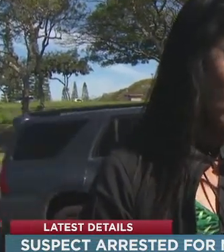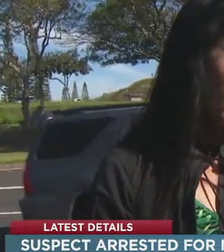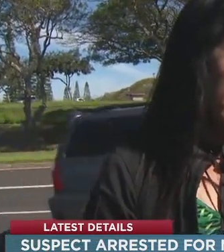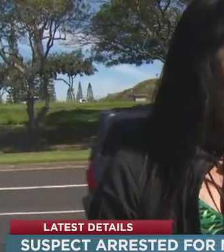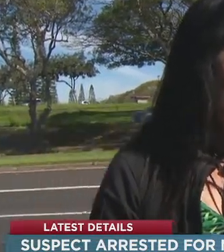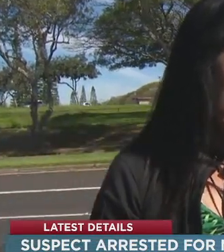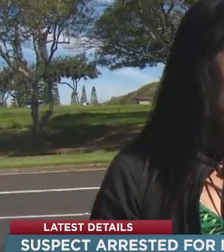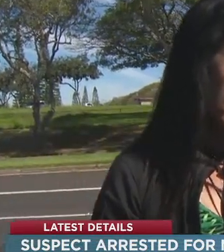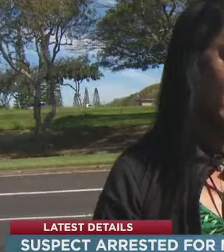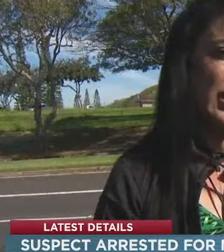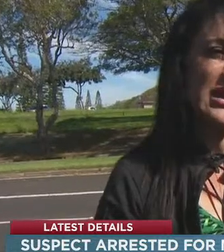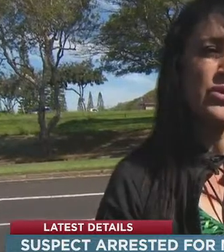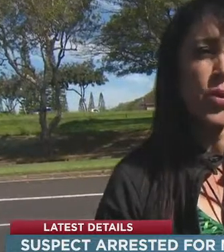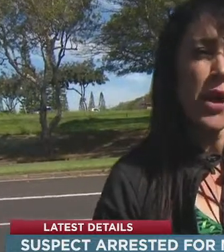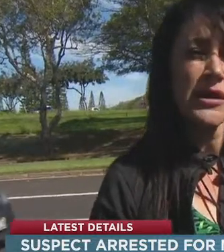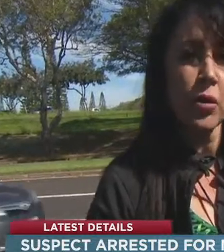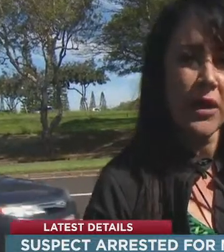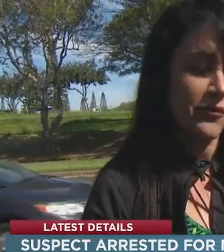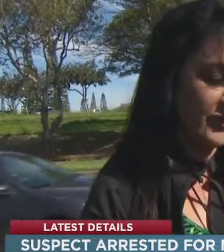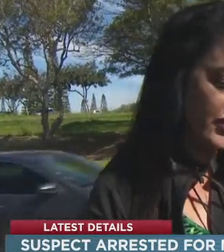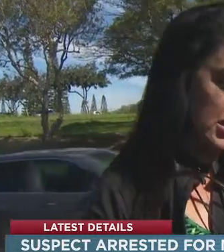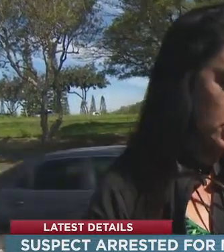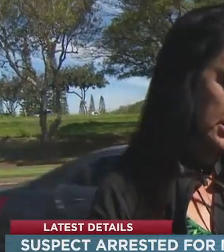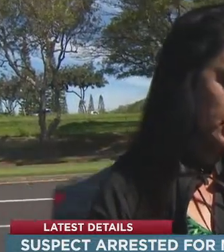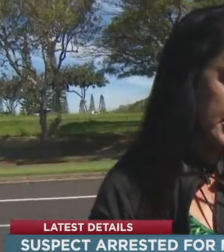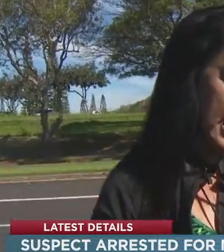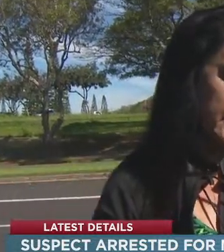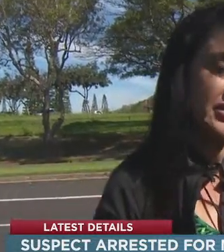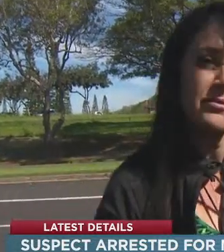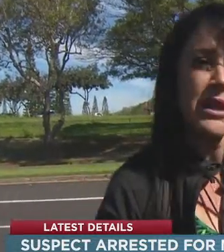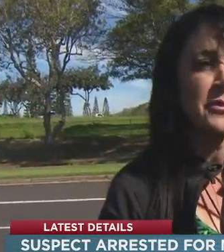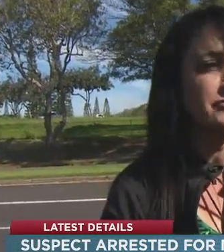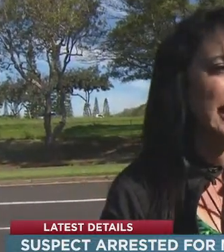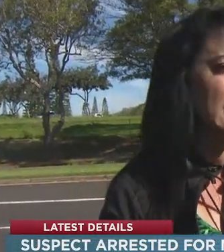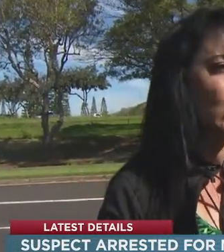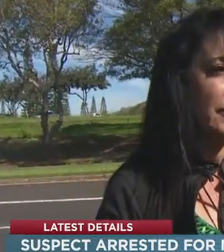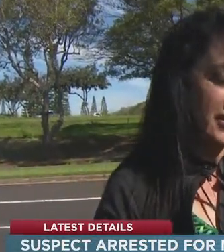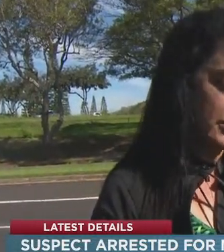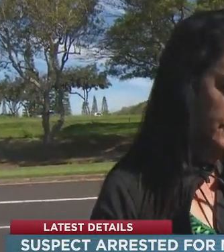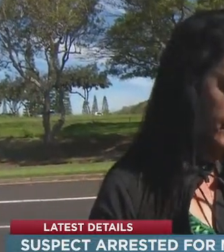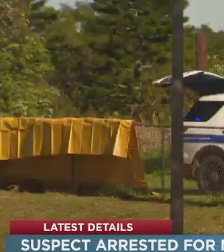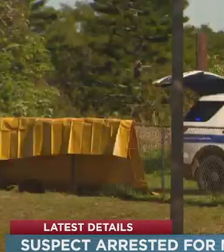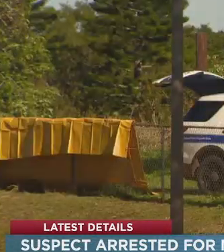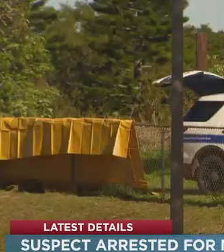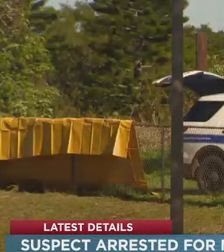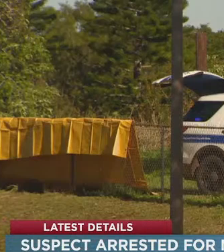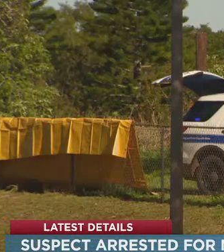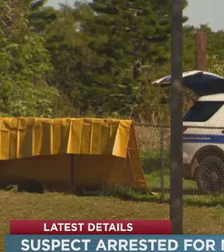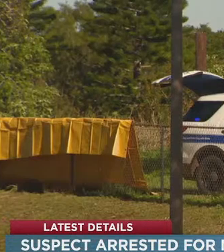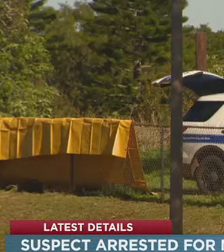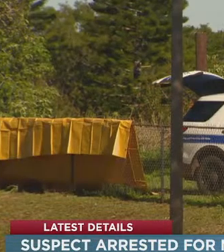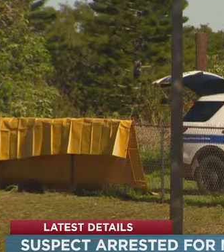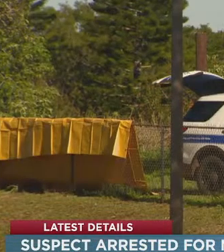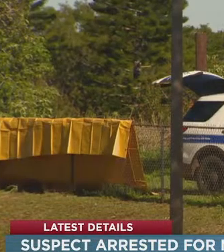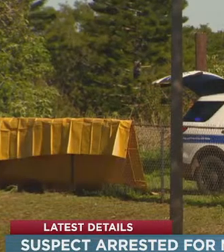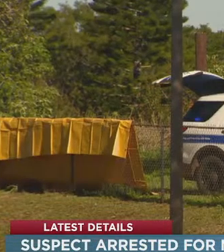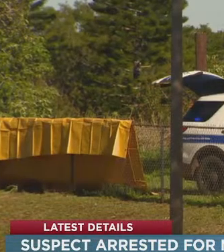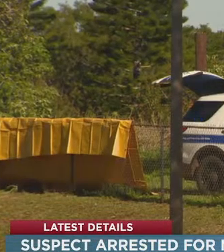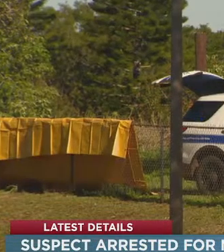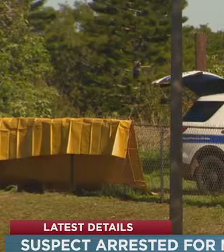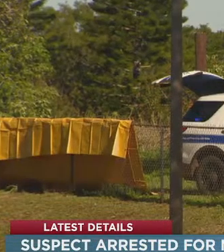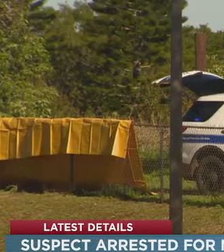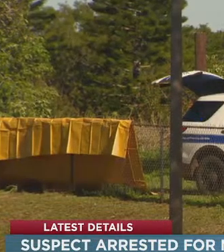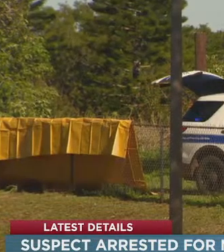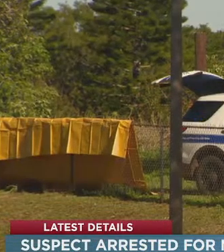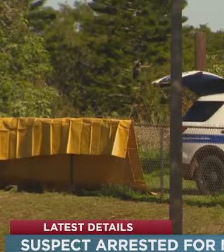Witnesses also reported that when he was walking away from the vehicle, he was carrying some type of bladed weapon. Officers then arrested the male suspect who they